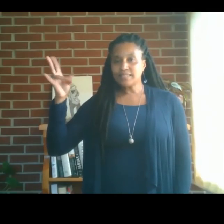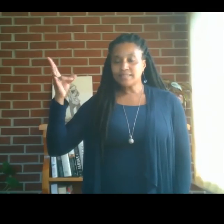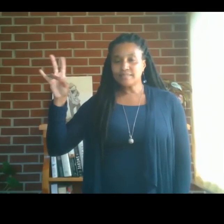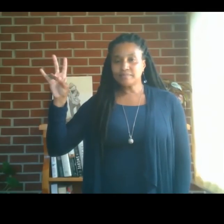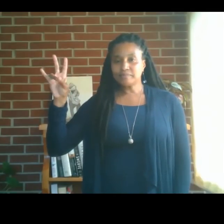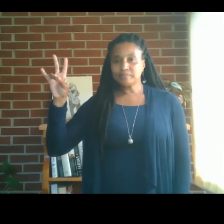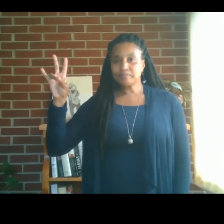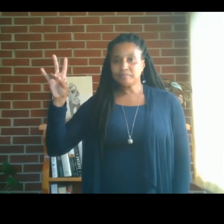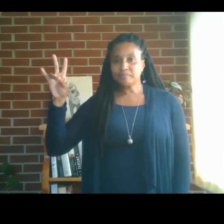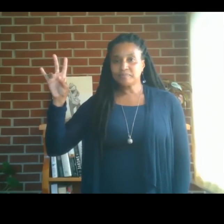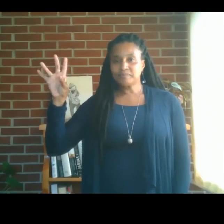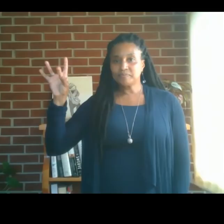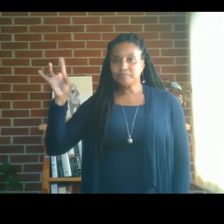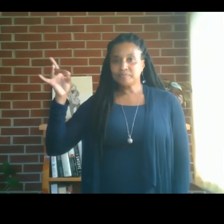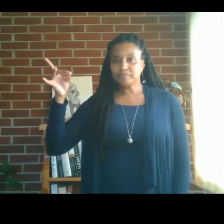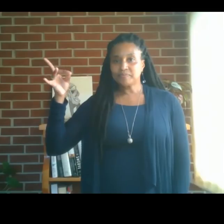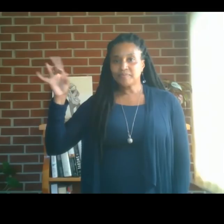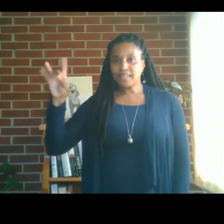17,